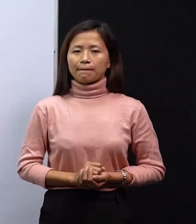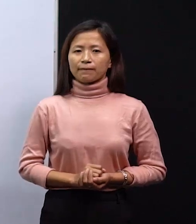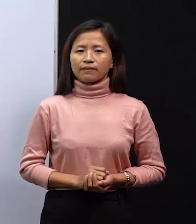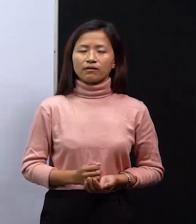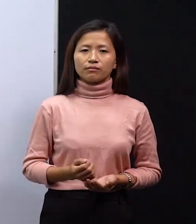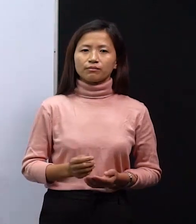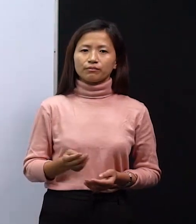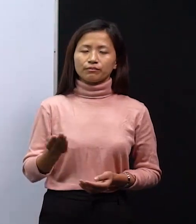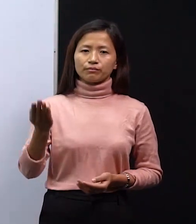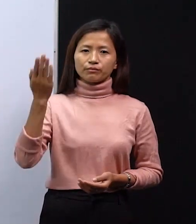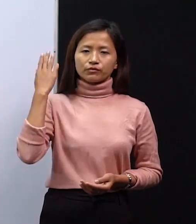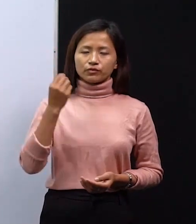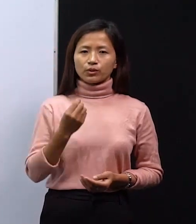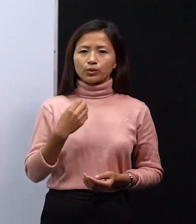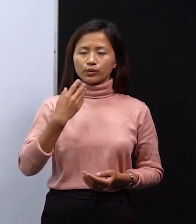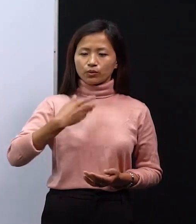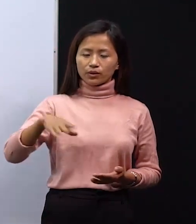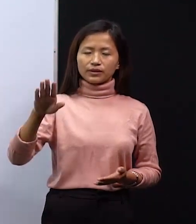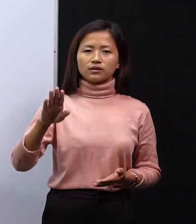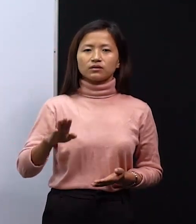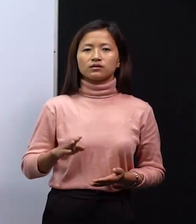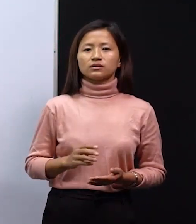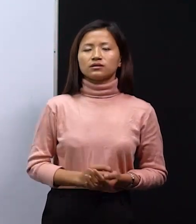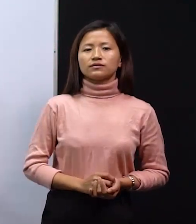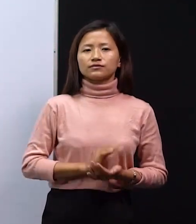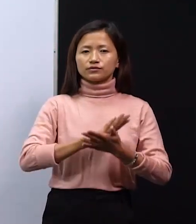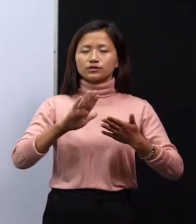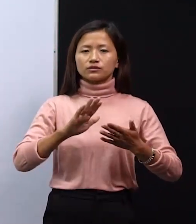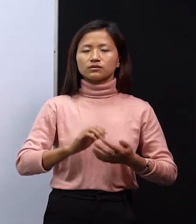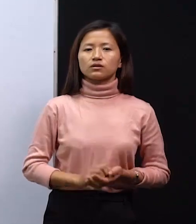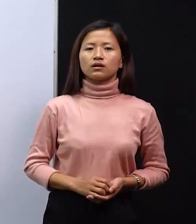before we wind up, I just want to give some clues on how to solve